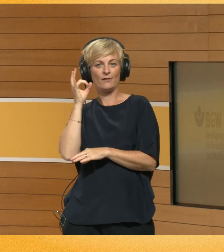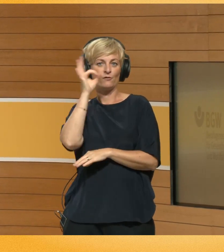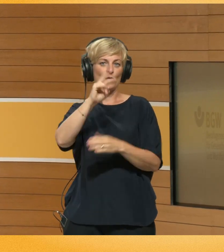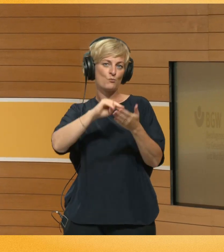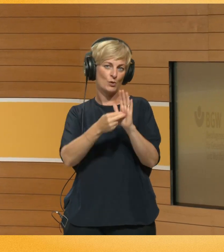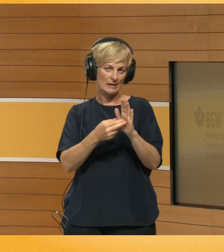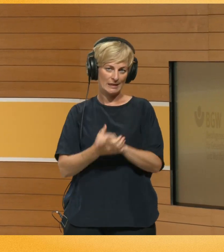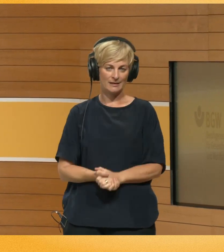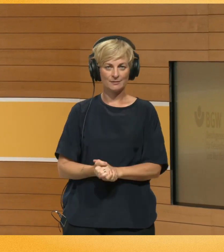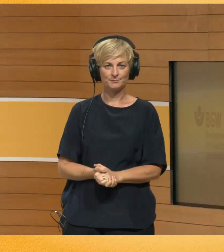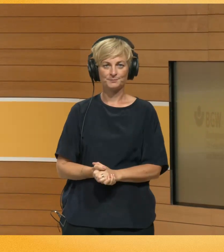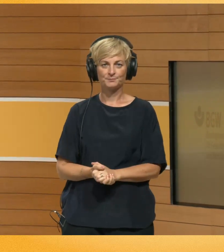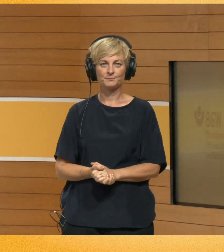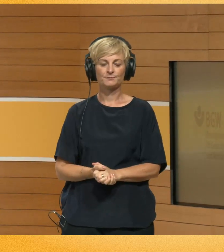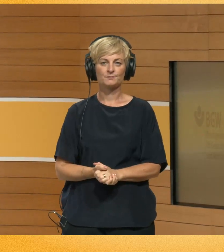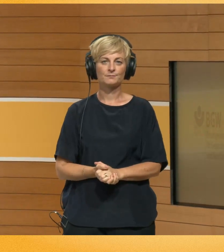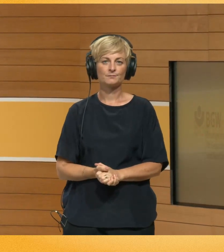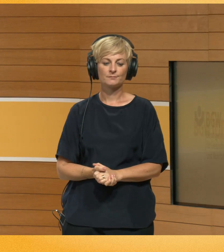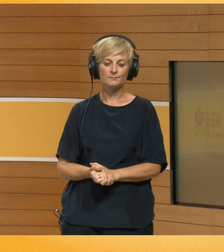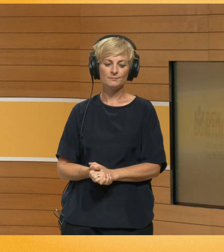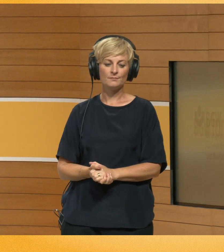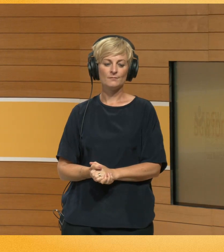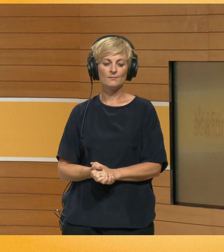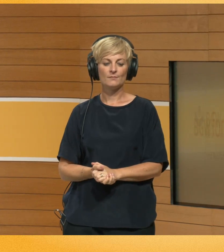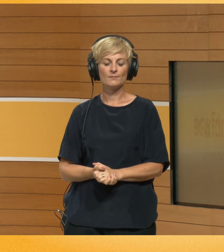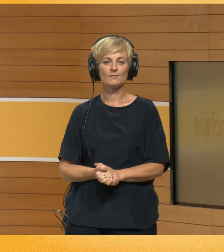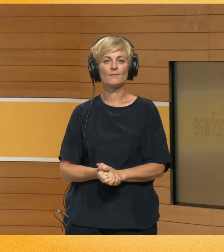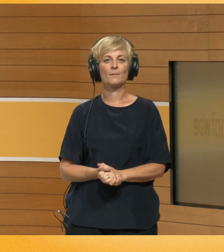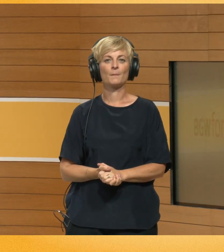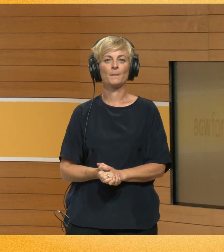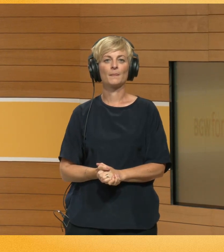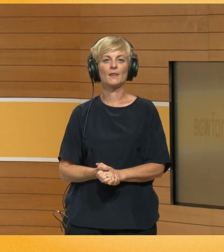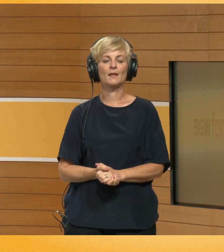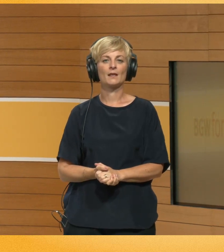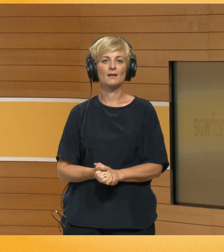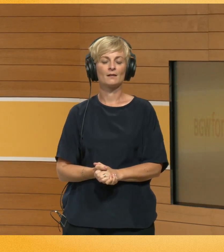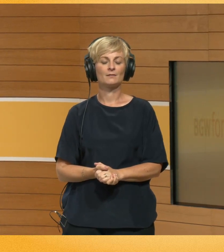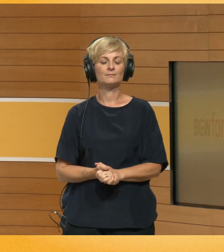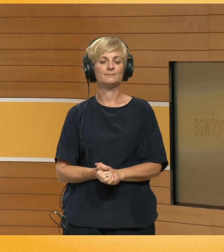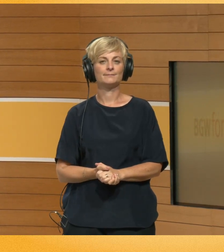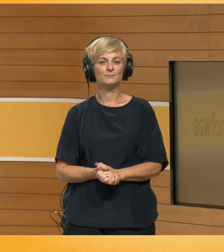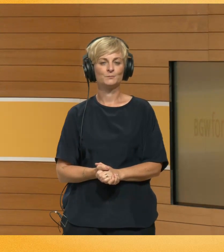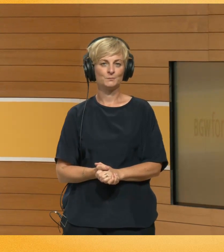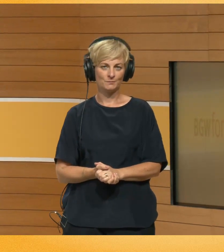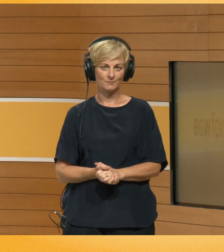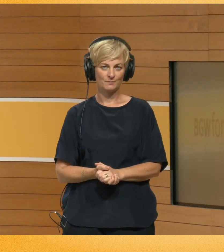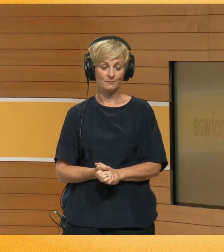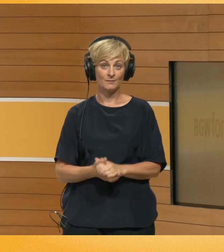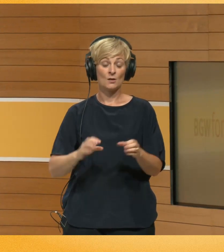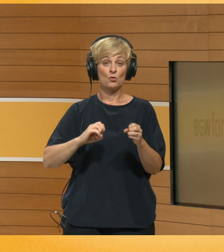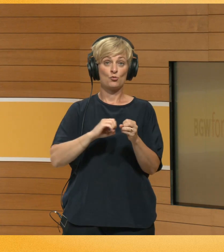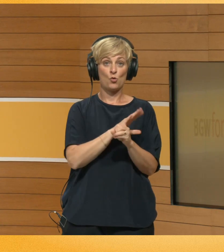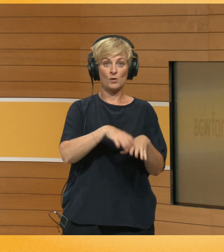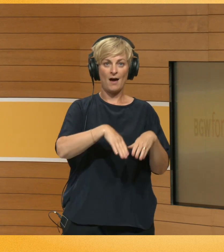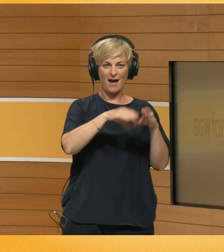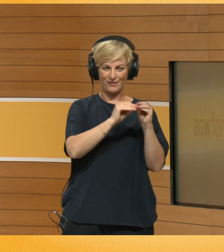It's quite clear 3 years down the line that COVID is estimated to have